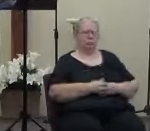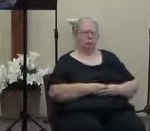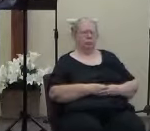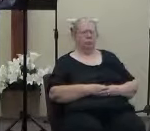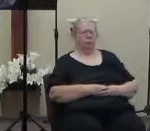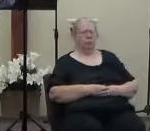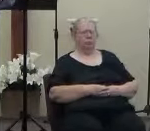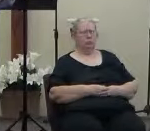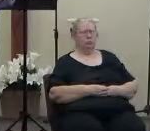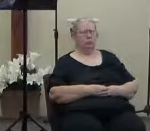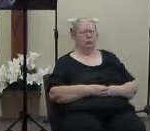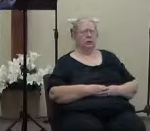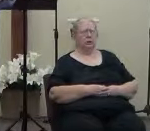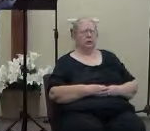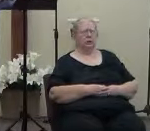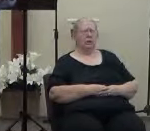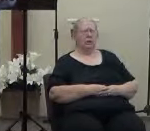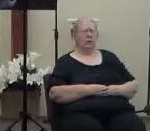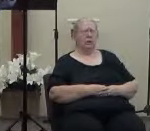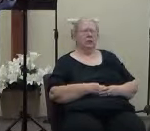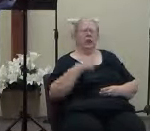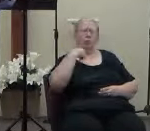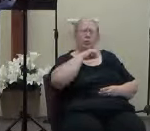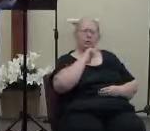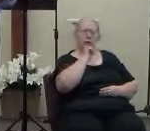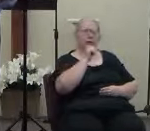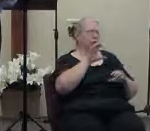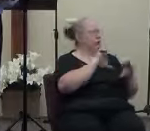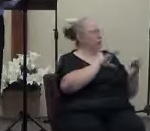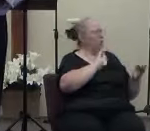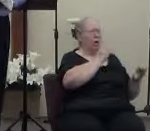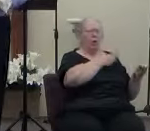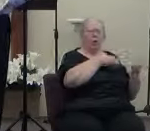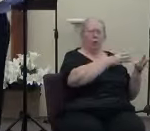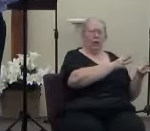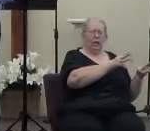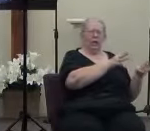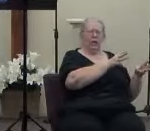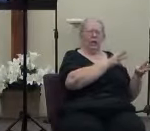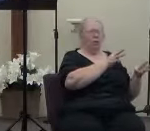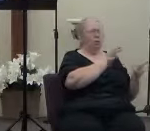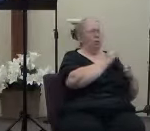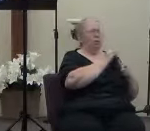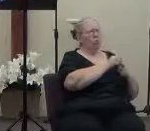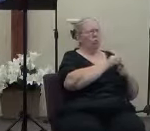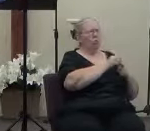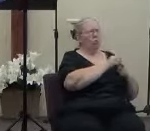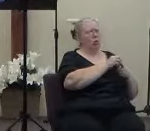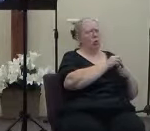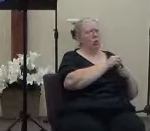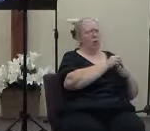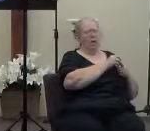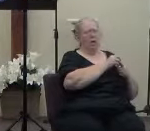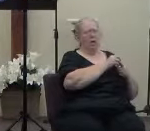And not doing as you please or speaking idle words. Gossip will get us in trouble so